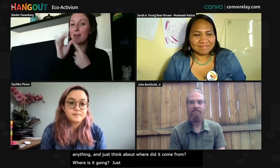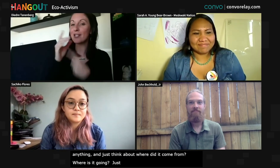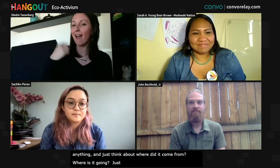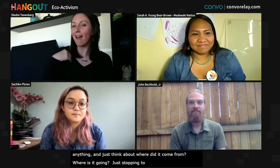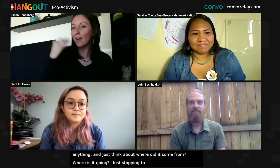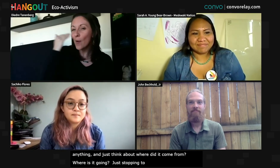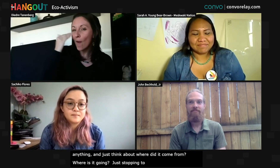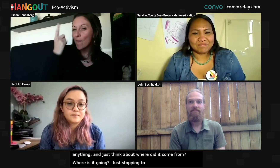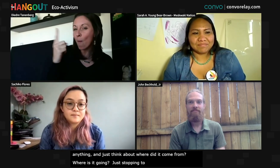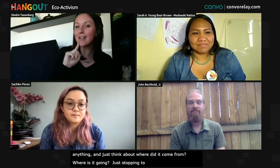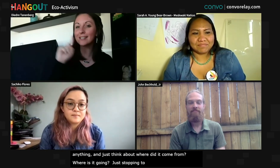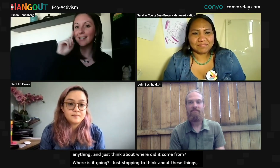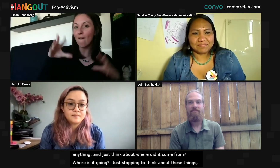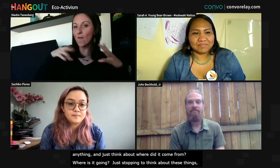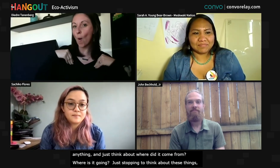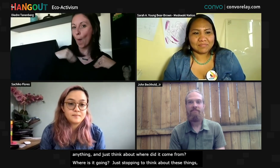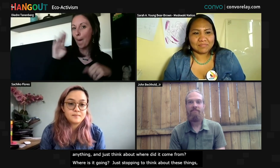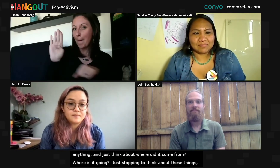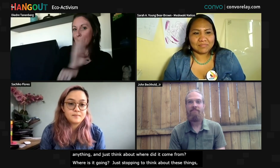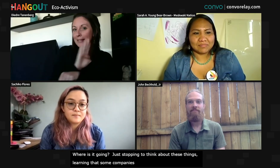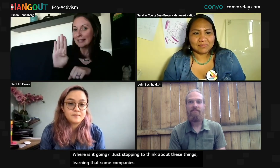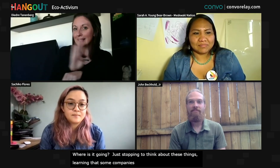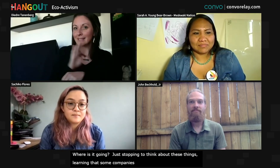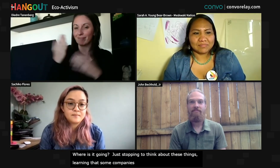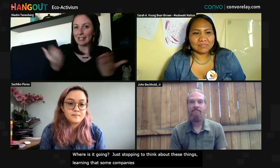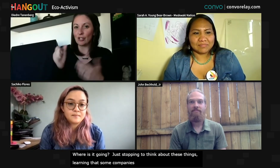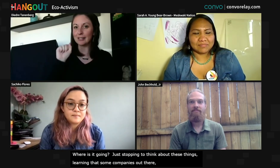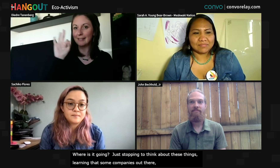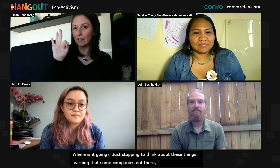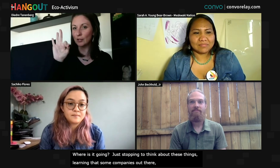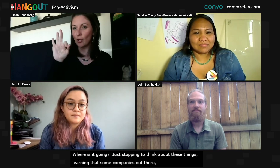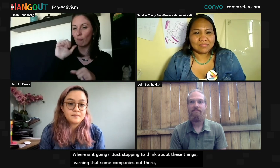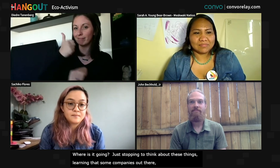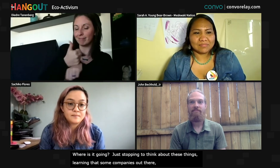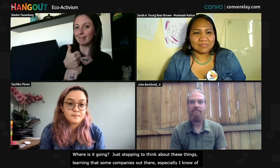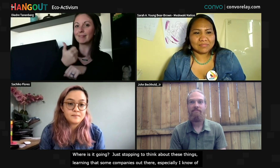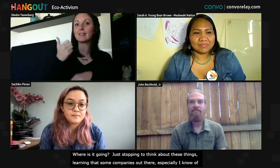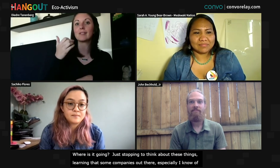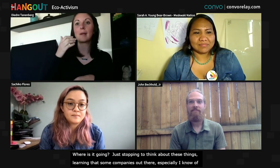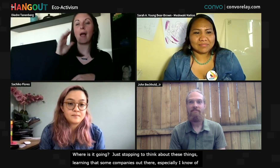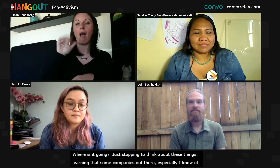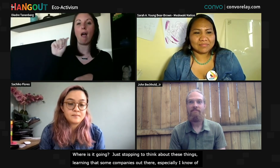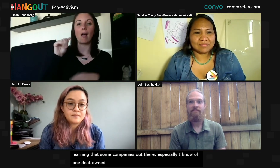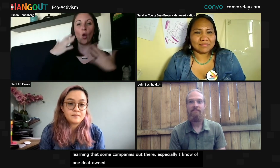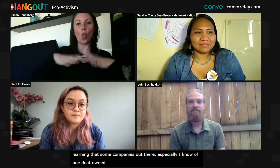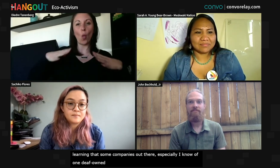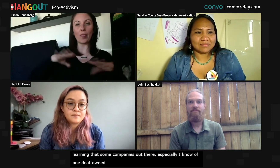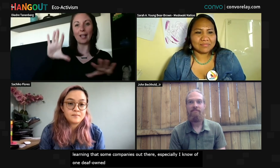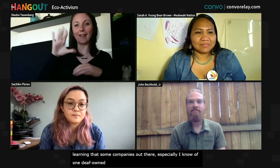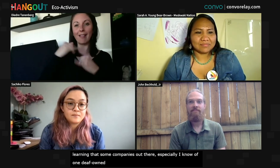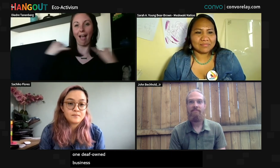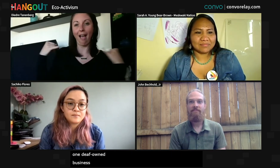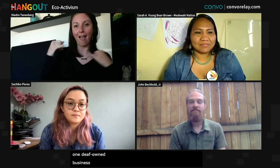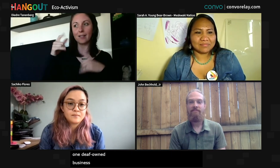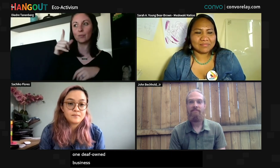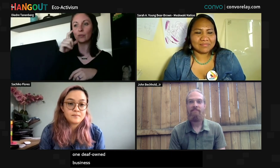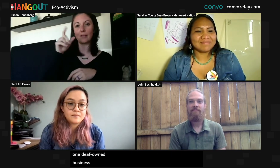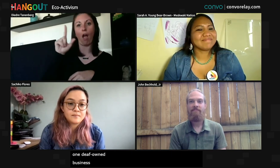some companies out there, especially I know of one deaf-owned business in San Francisco that was just set up. It's a clothing